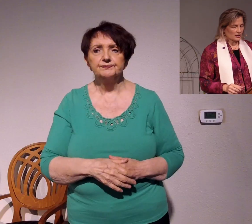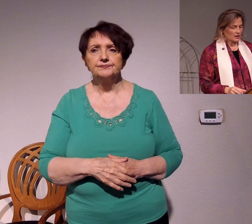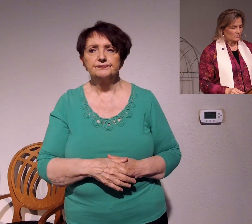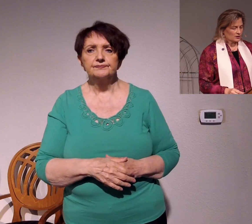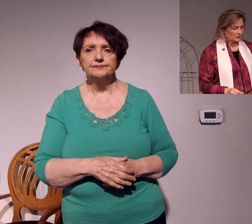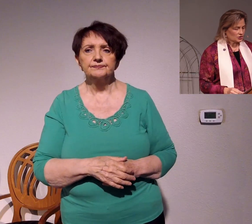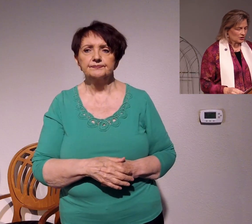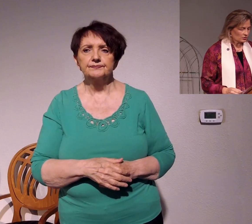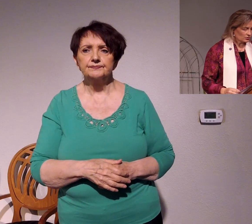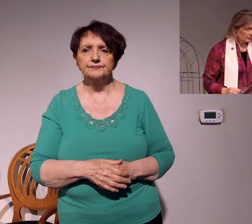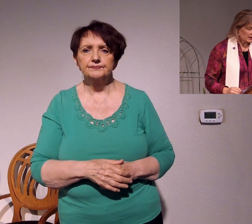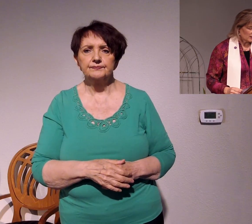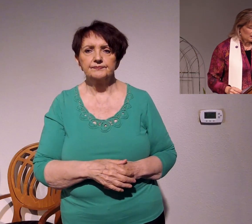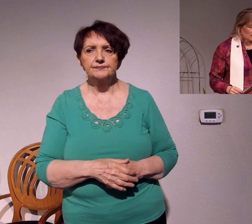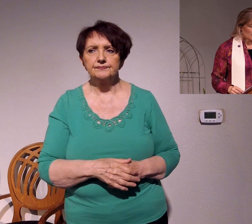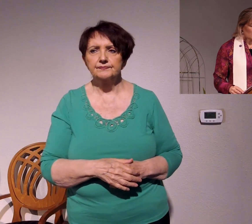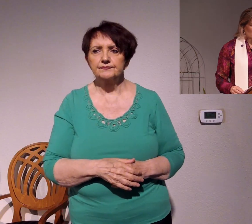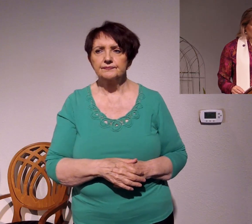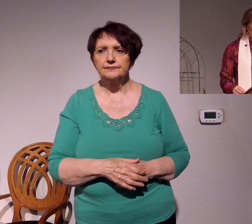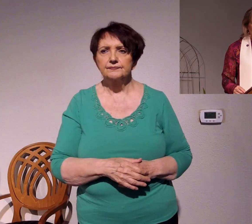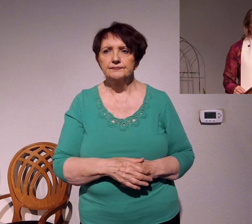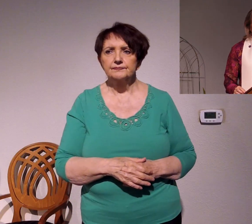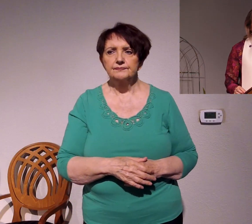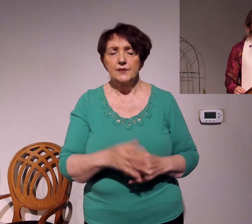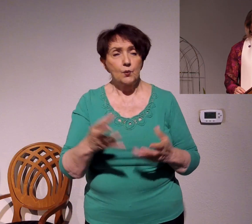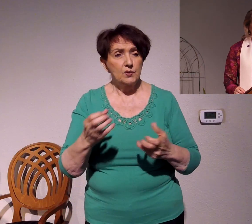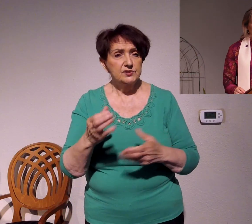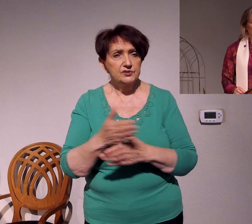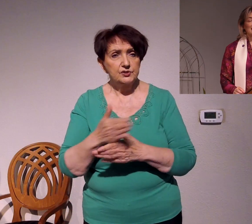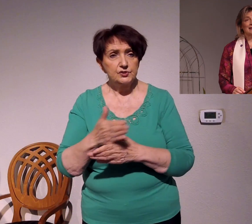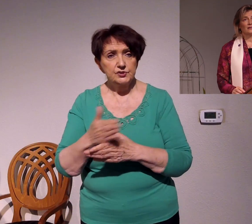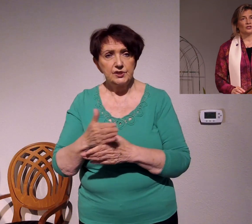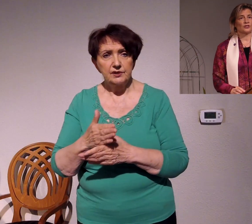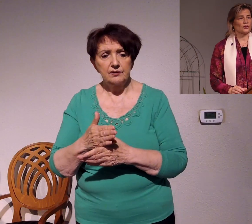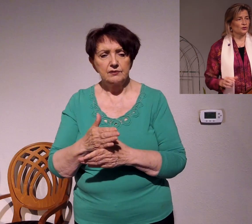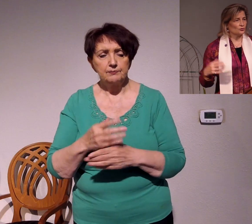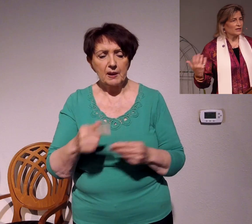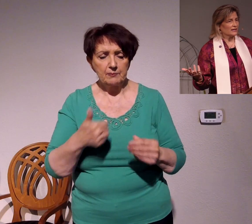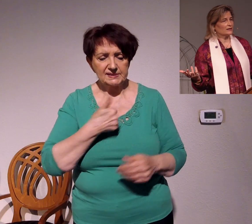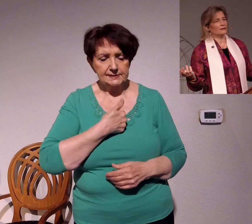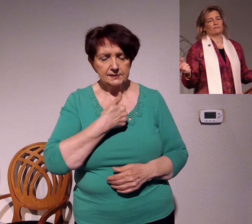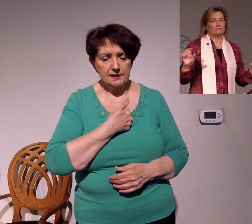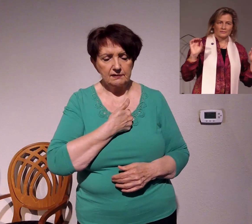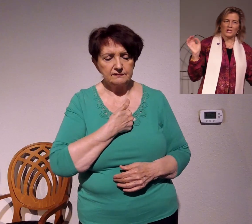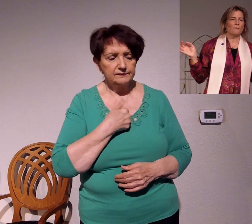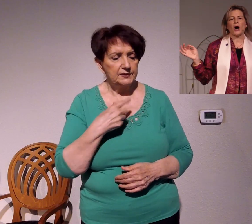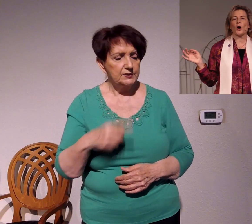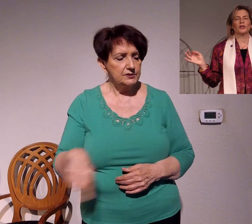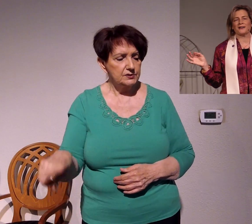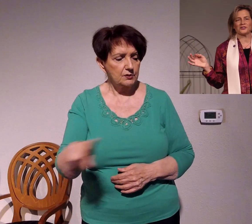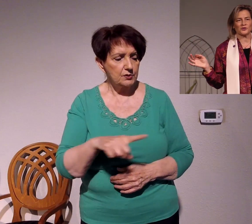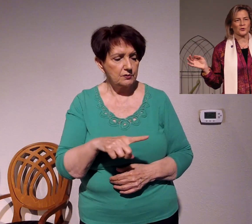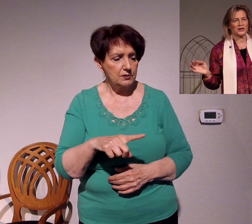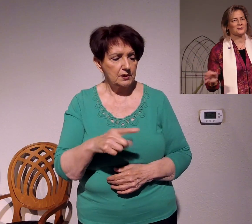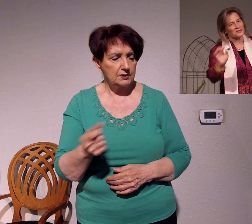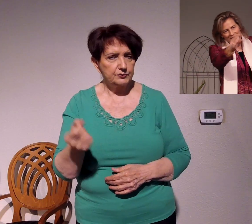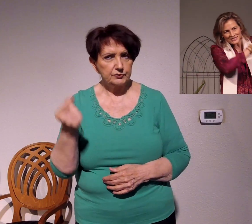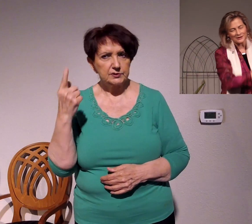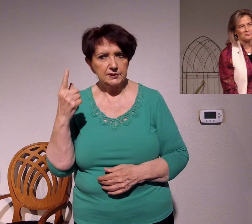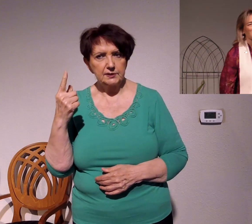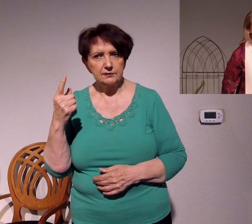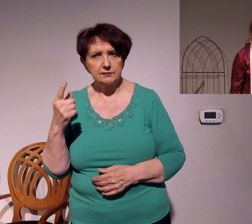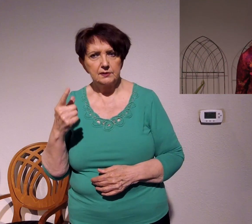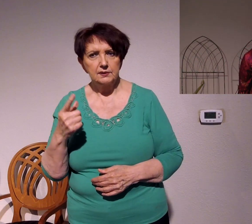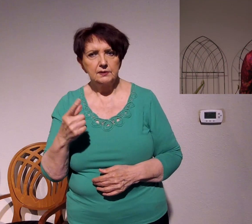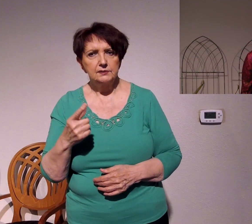So I want to share a little bit about me, just so you'll get not my whole life story, but